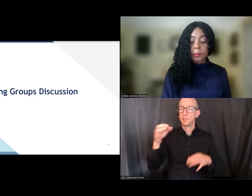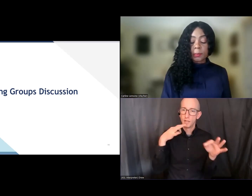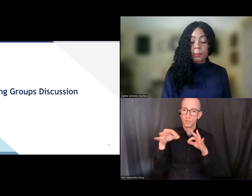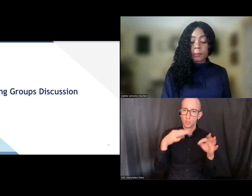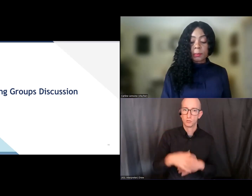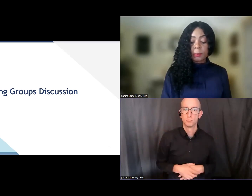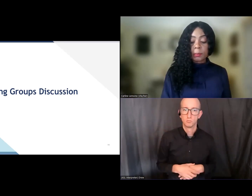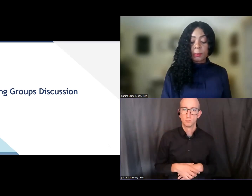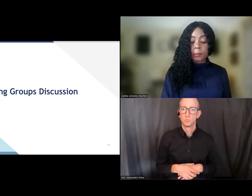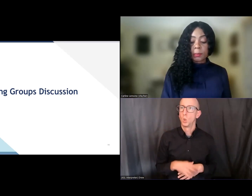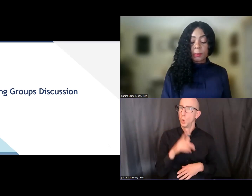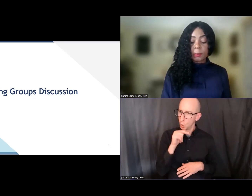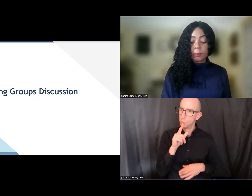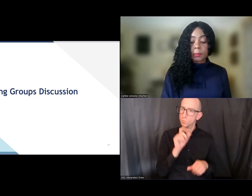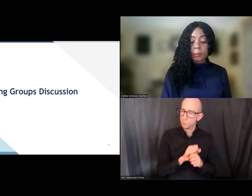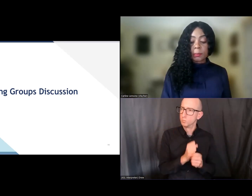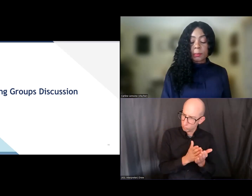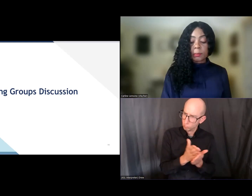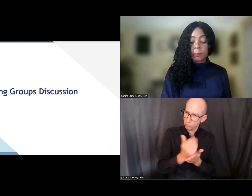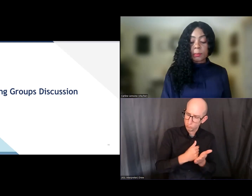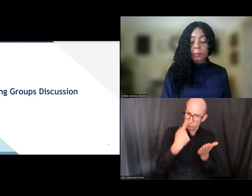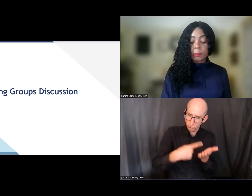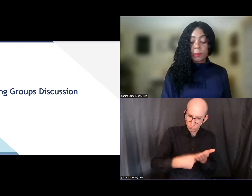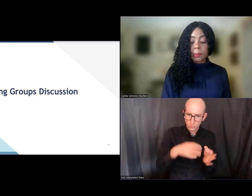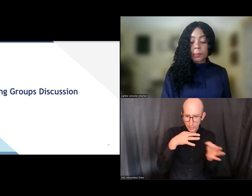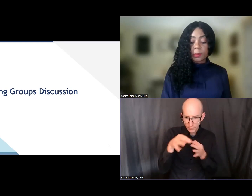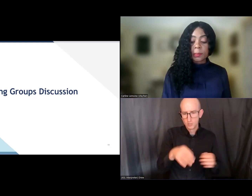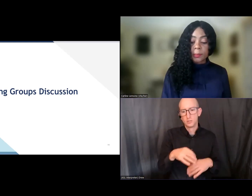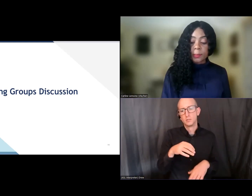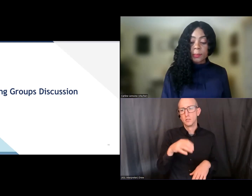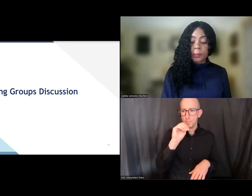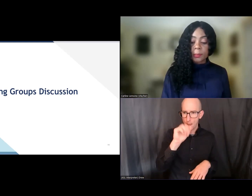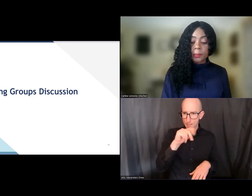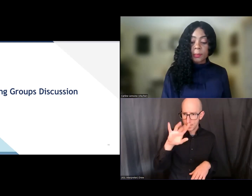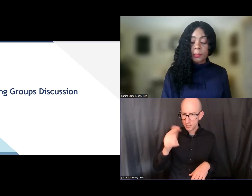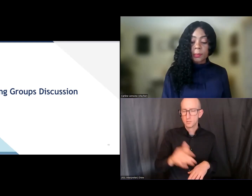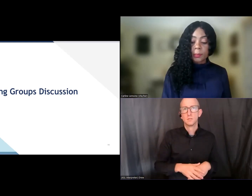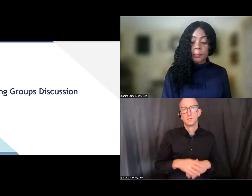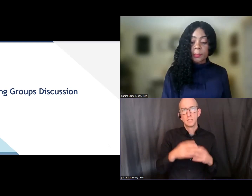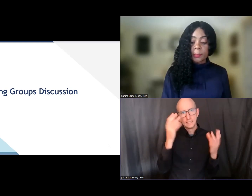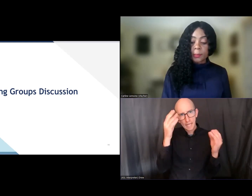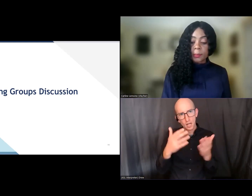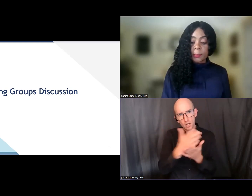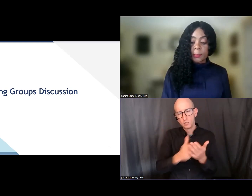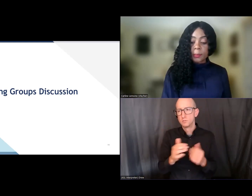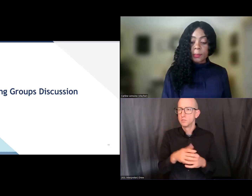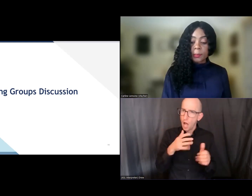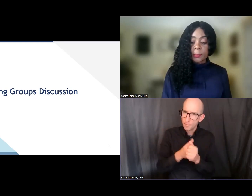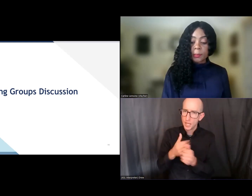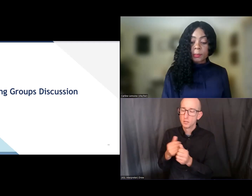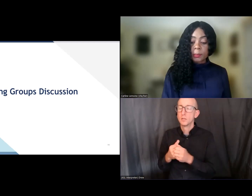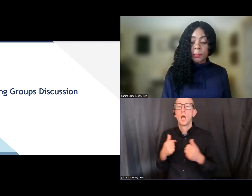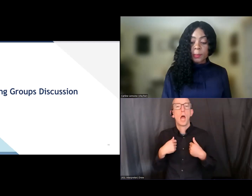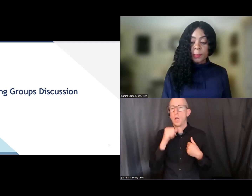really digging into the definition, the mapping, the data, the updating. I'm not suggesting that the council